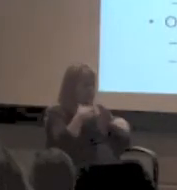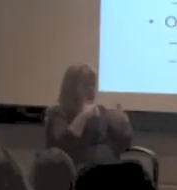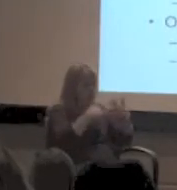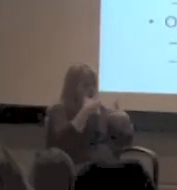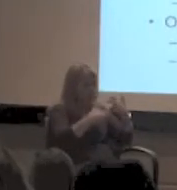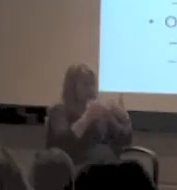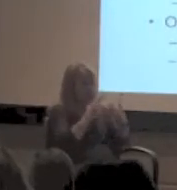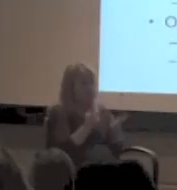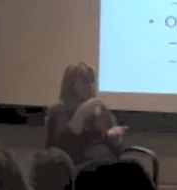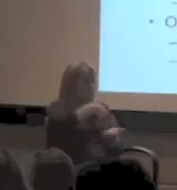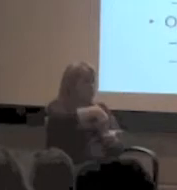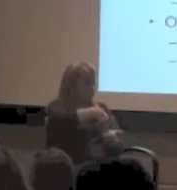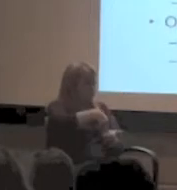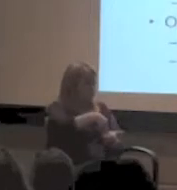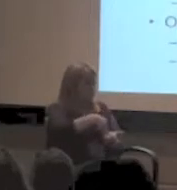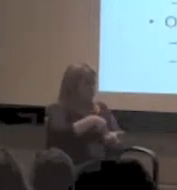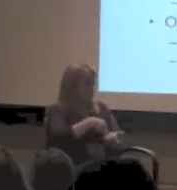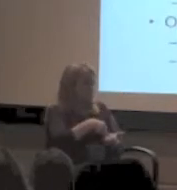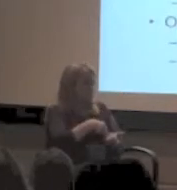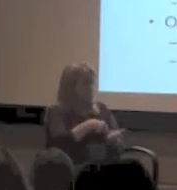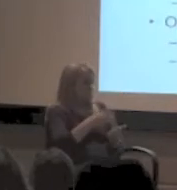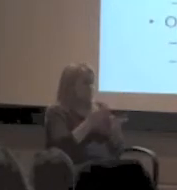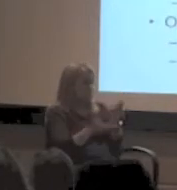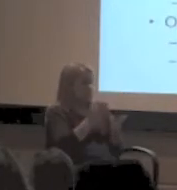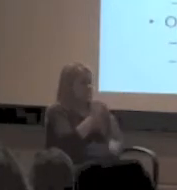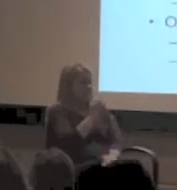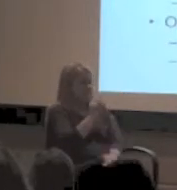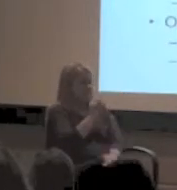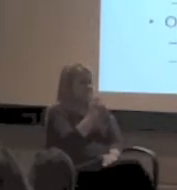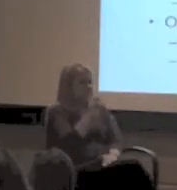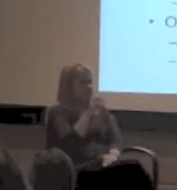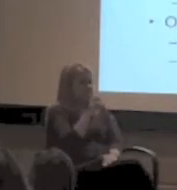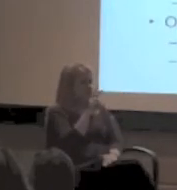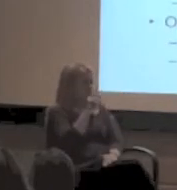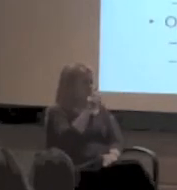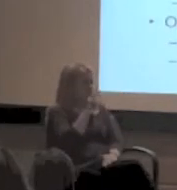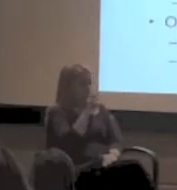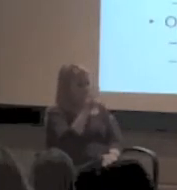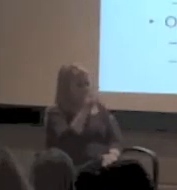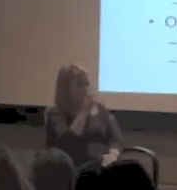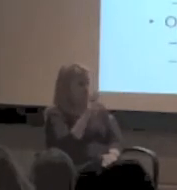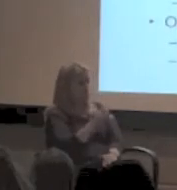or ambulation, it's almost certainly tethered cord or some other orthopedic issues.